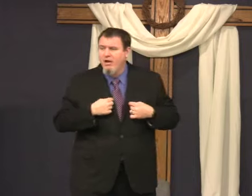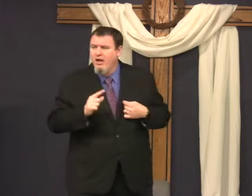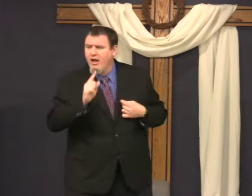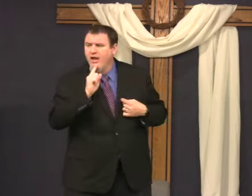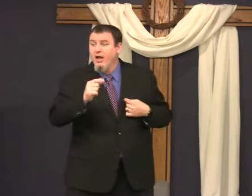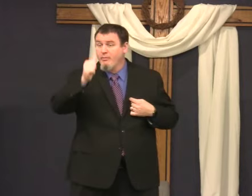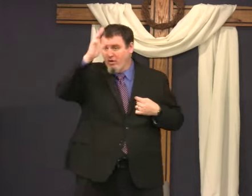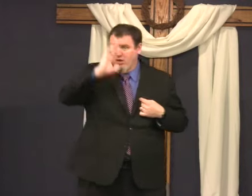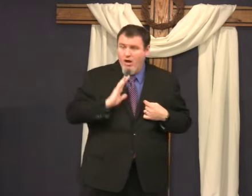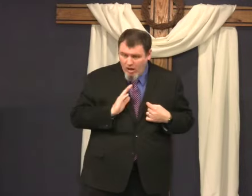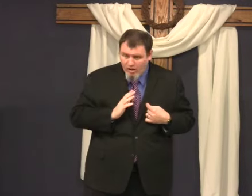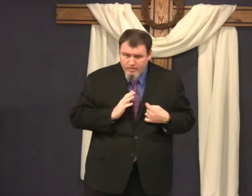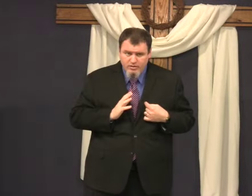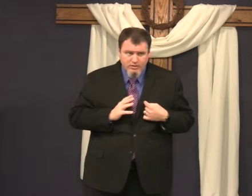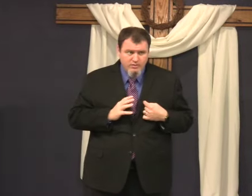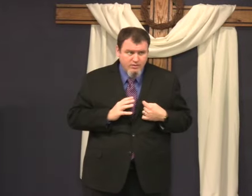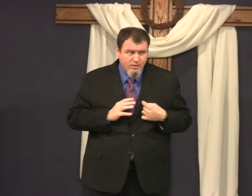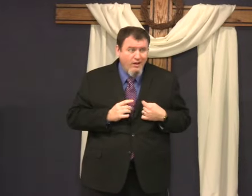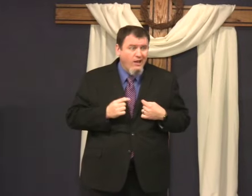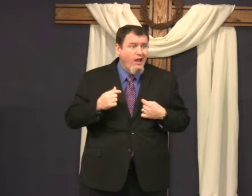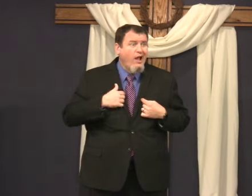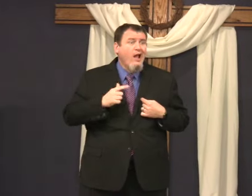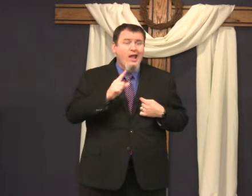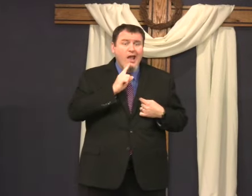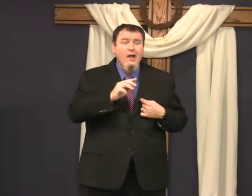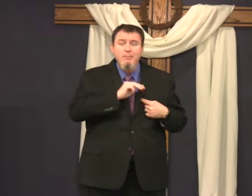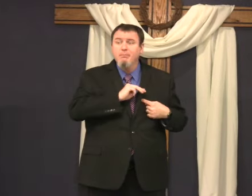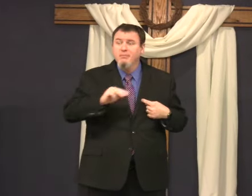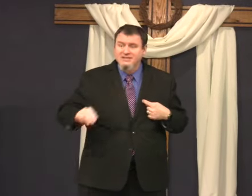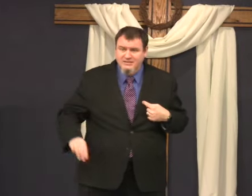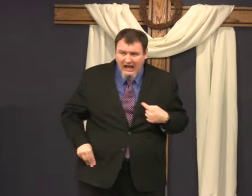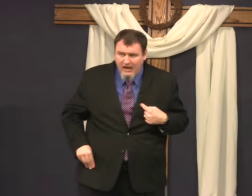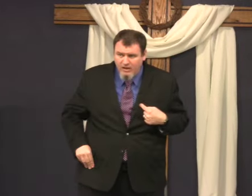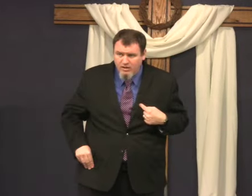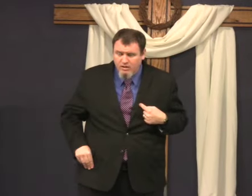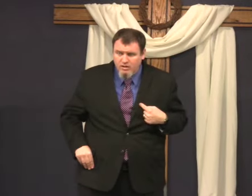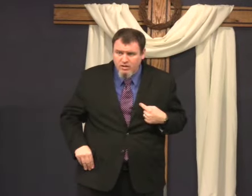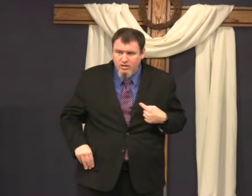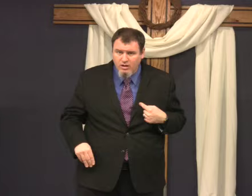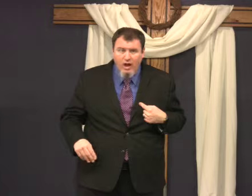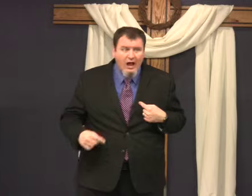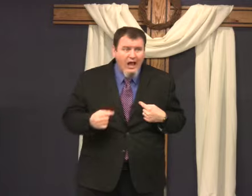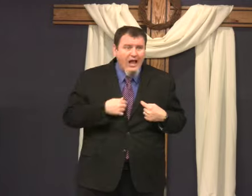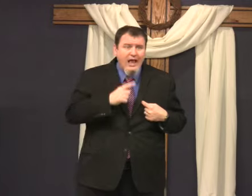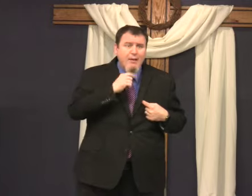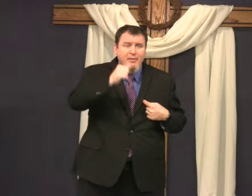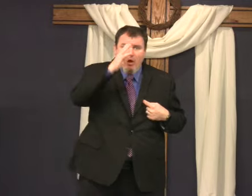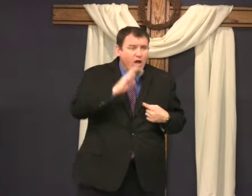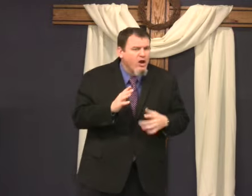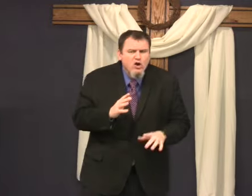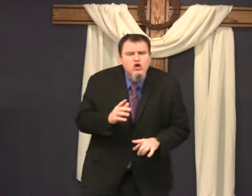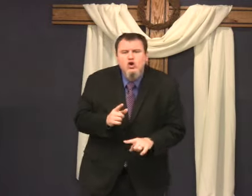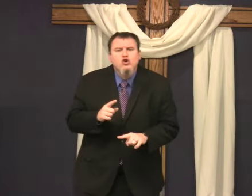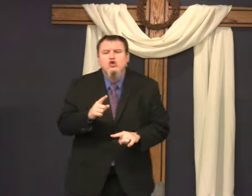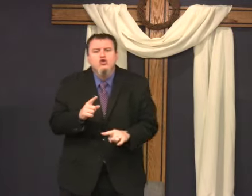Jesus claimed to be God. "I am the Messiah. I am